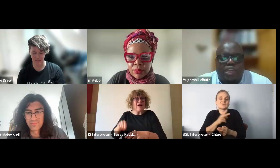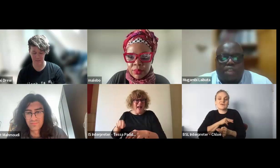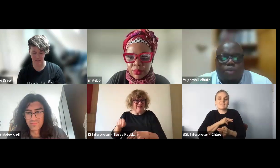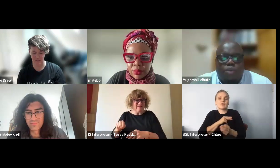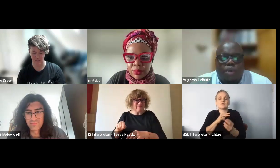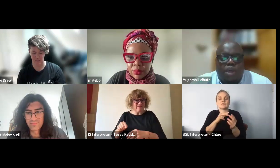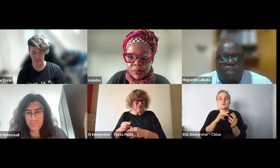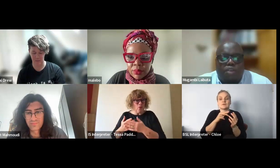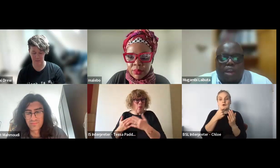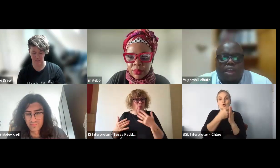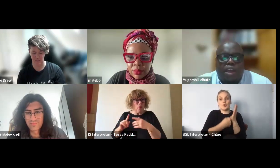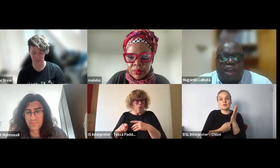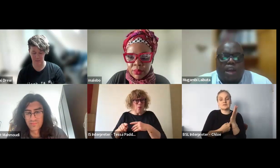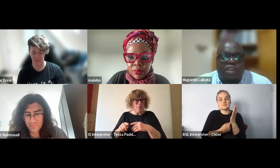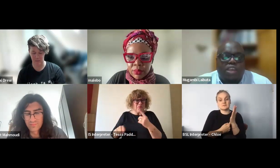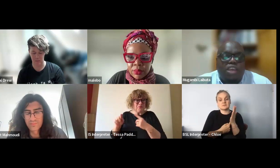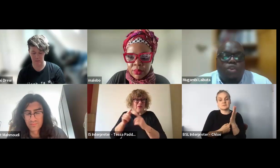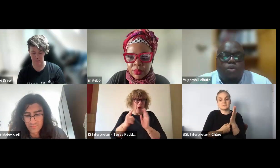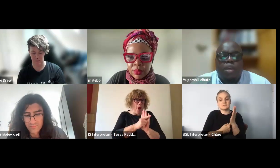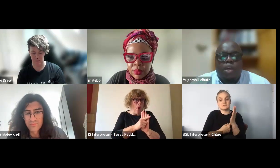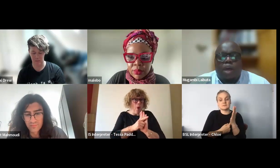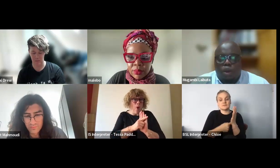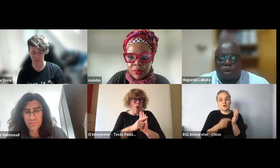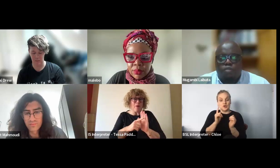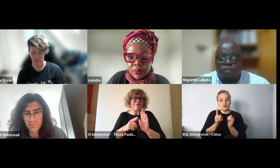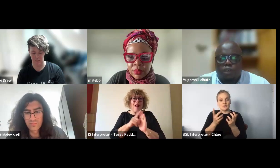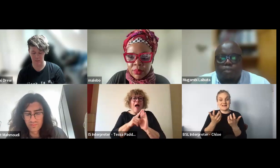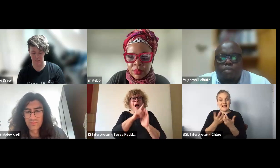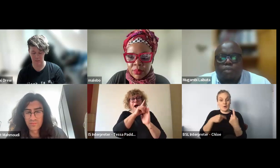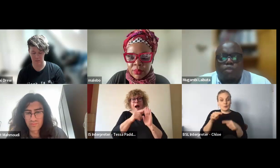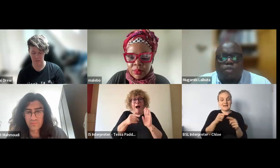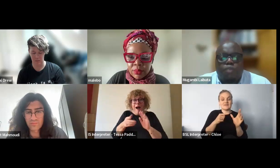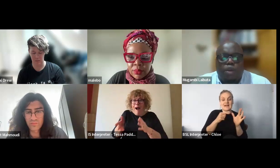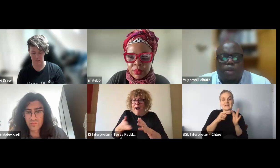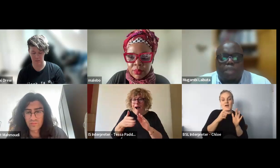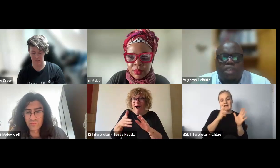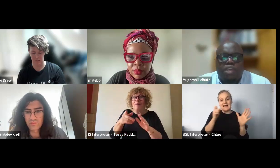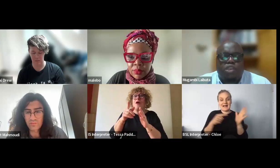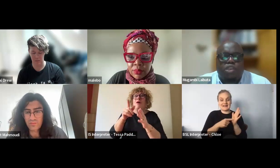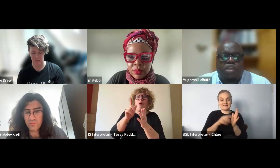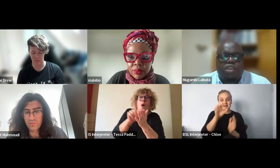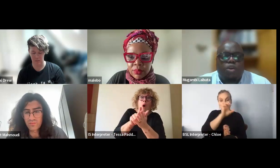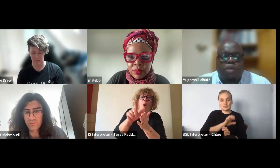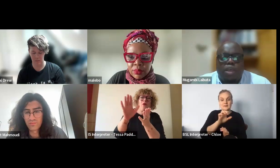we regulate AI the way we have an AI Act in the EU? And a lot of, so you find a lot of big tech are pushing and saying, no,